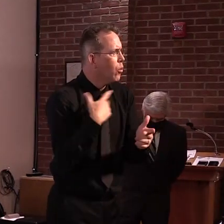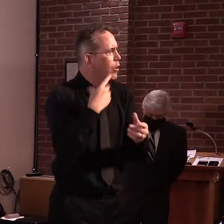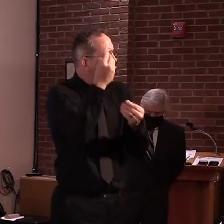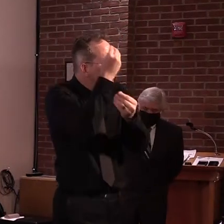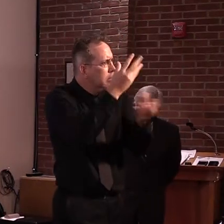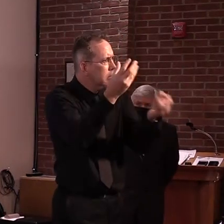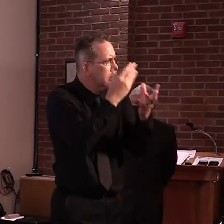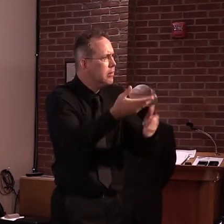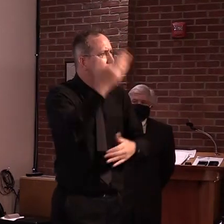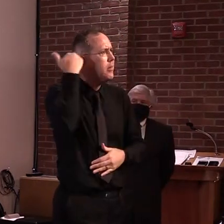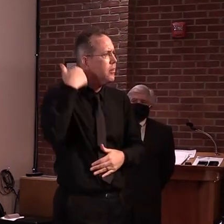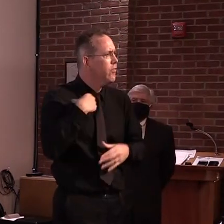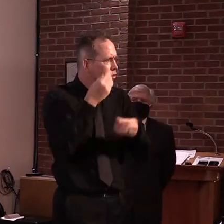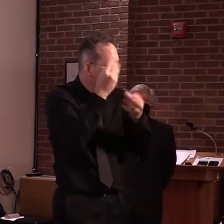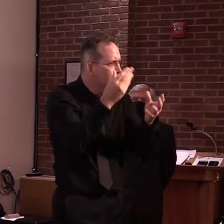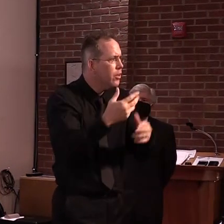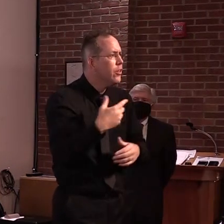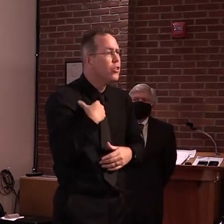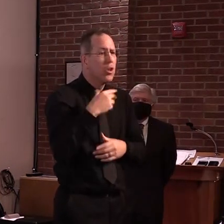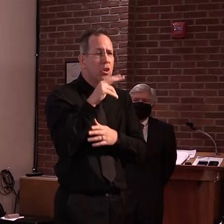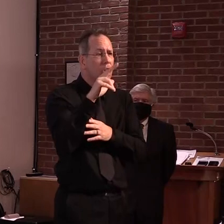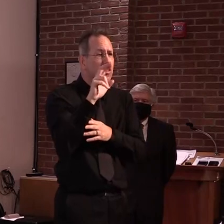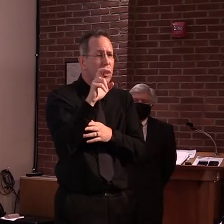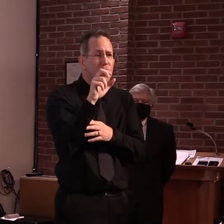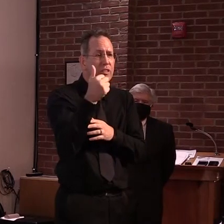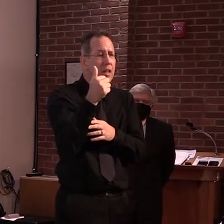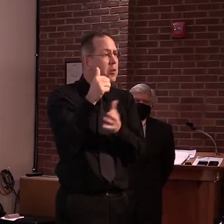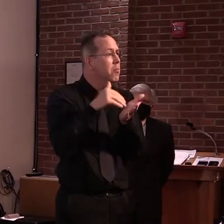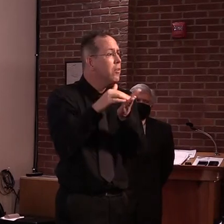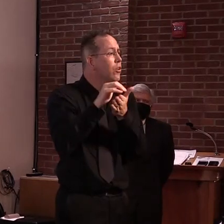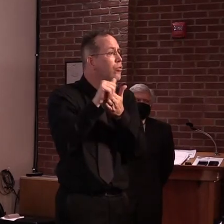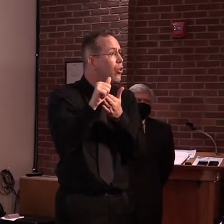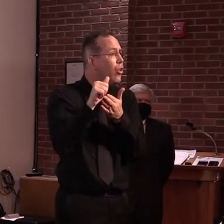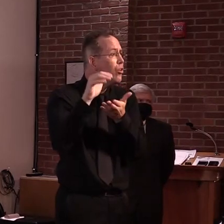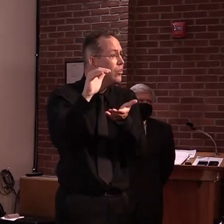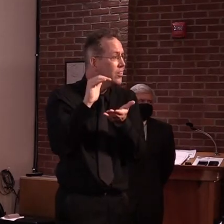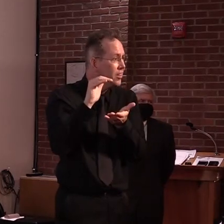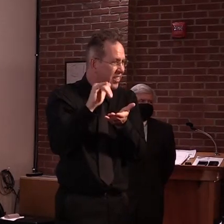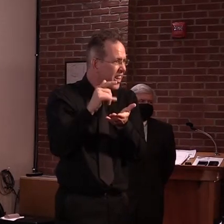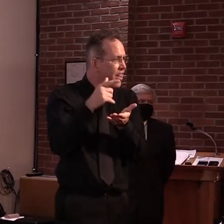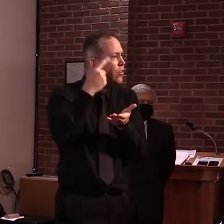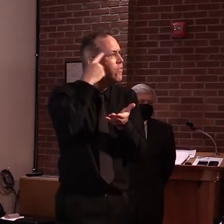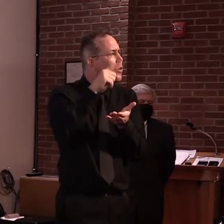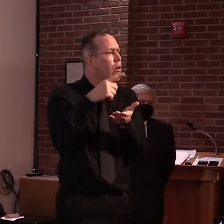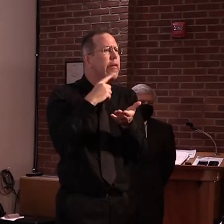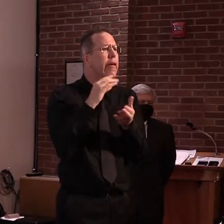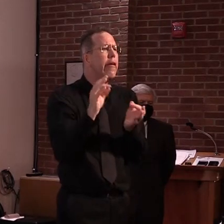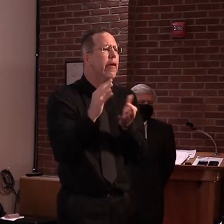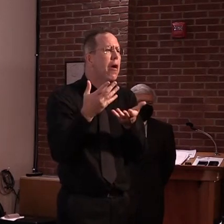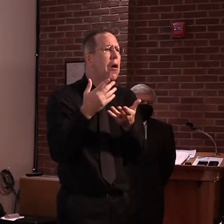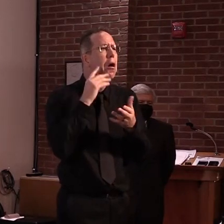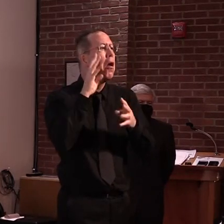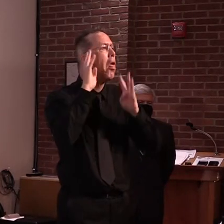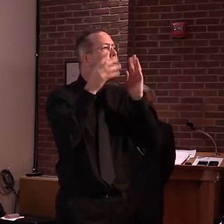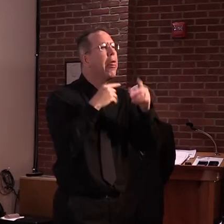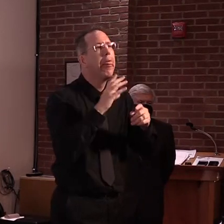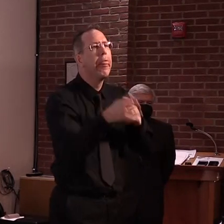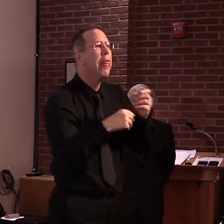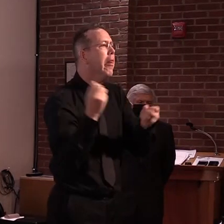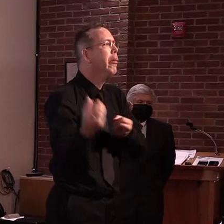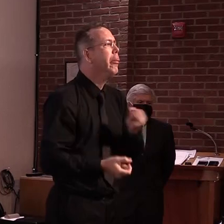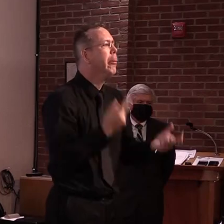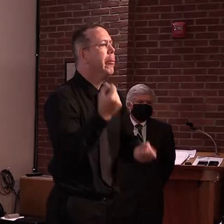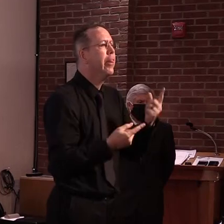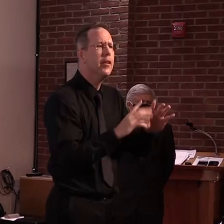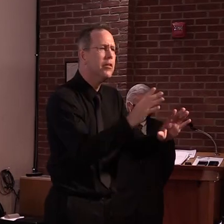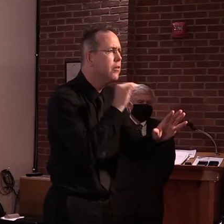was nothing capricious, nothing whim about the ask, all very intentional and thought through. ACCD is on the front line